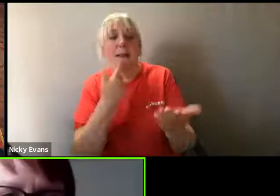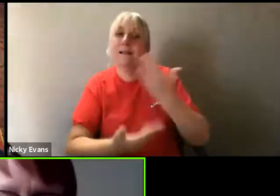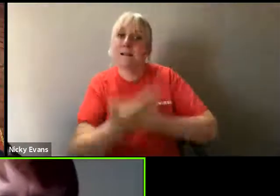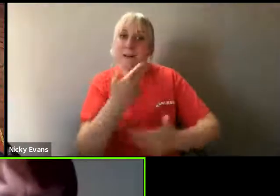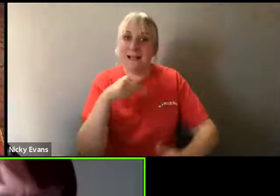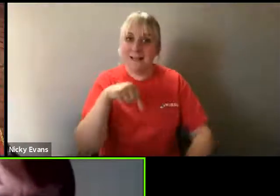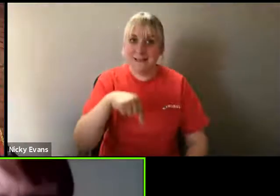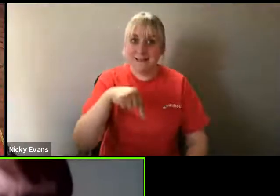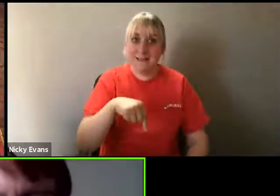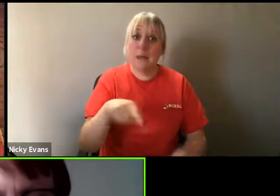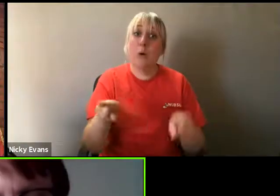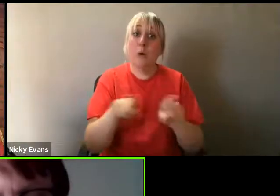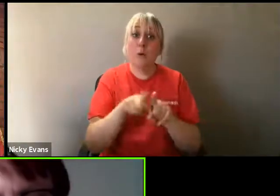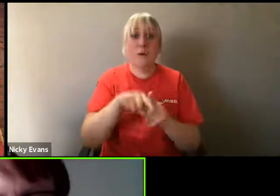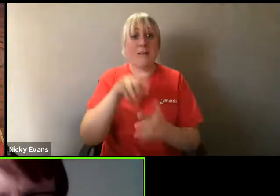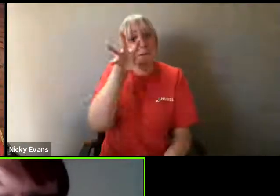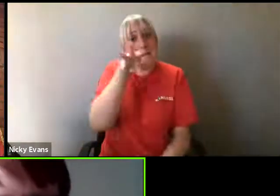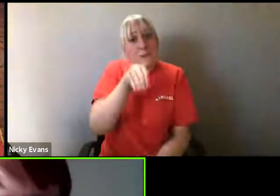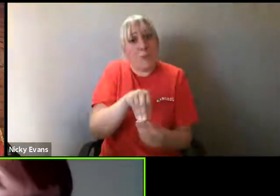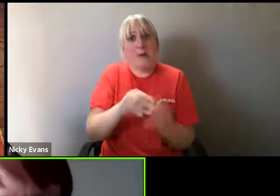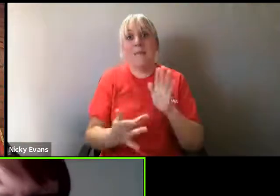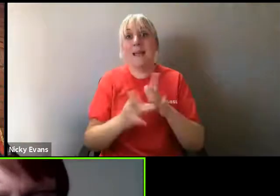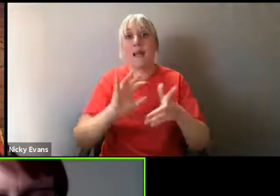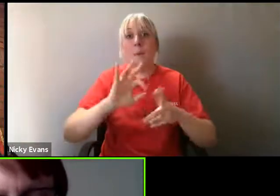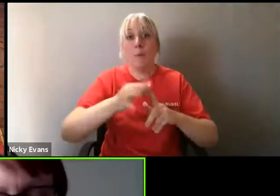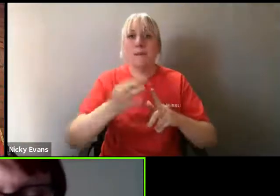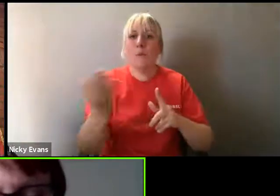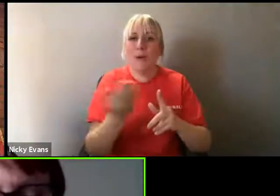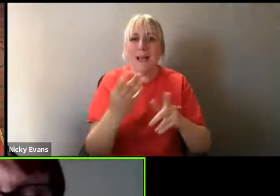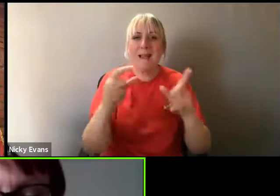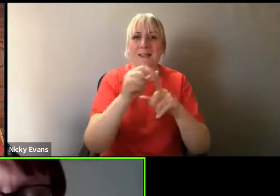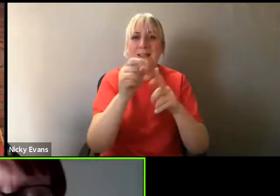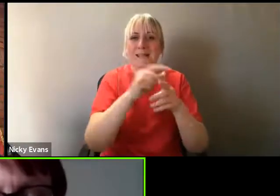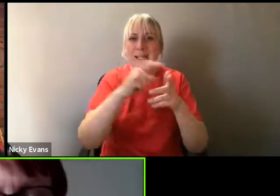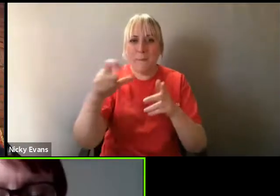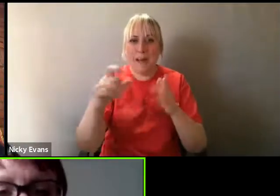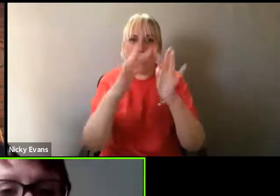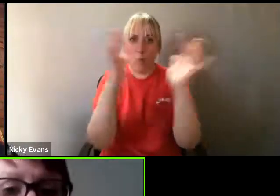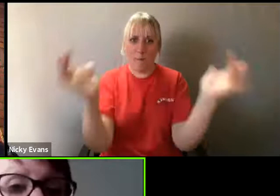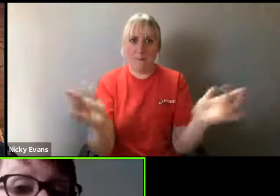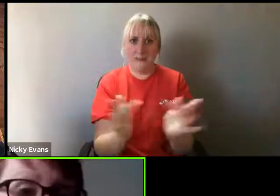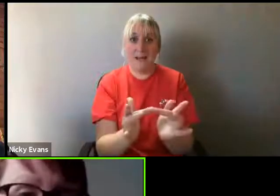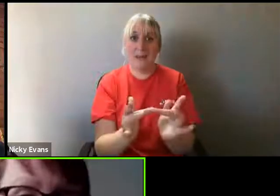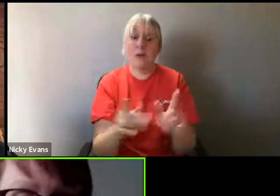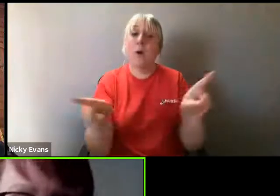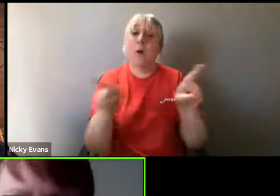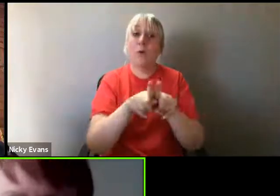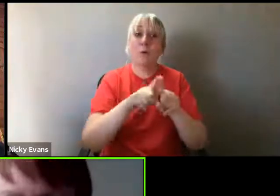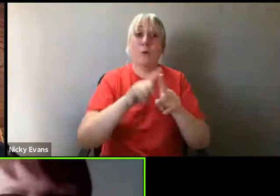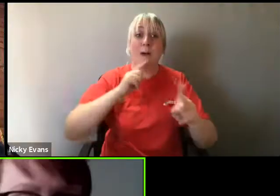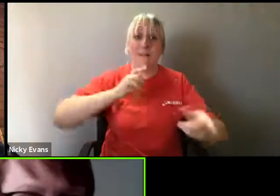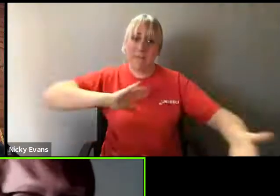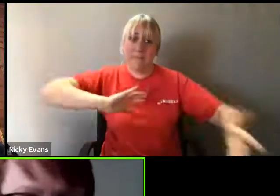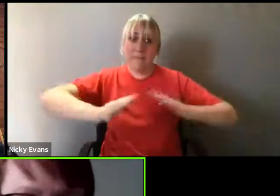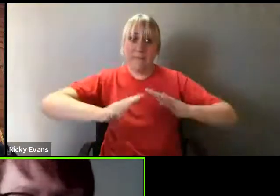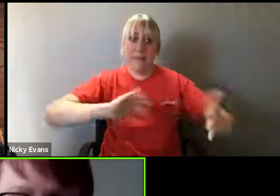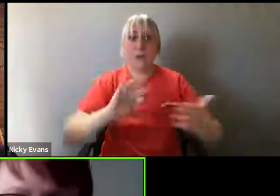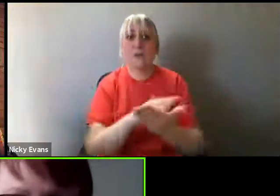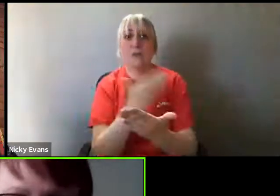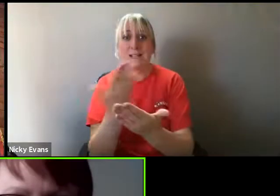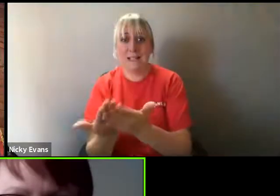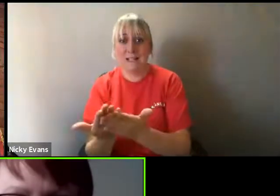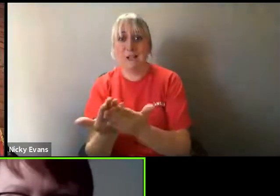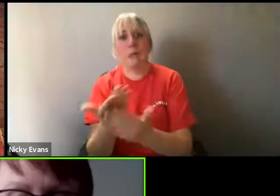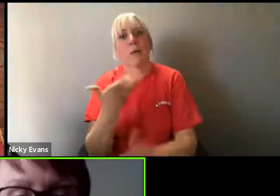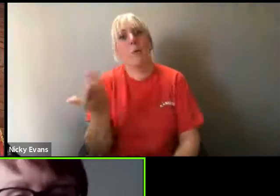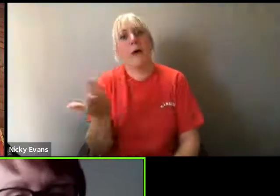a summary of the key points on the DPAC website and a translation of those in British Sign Language. You can get the link also from the